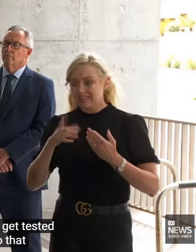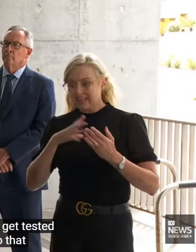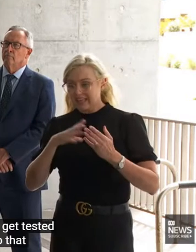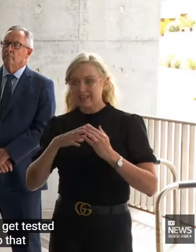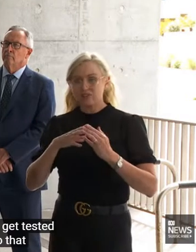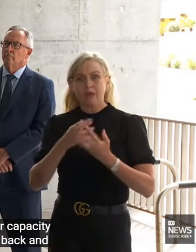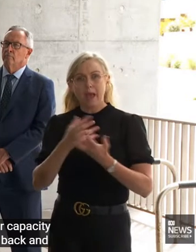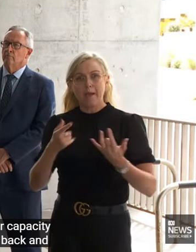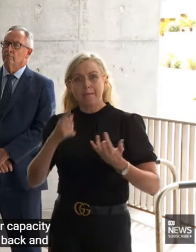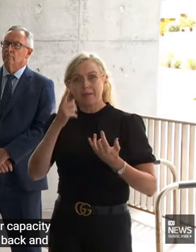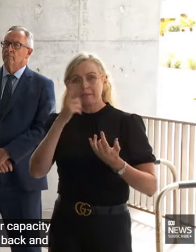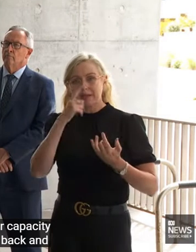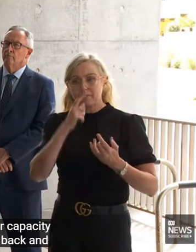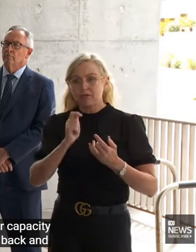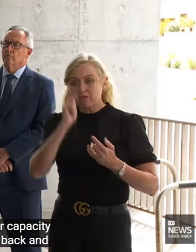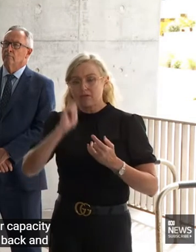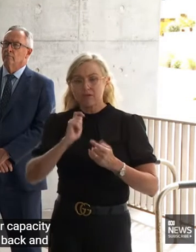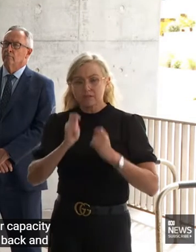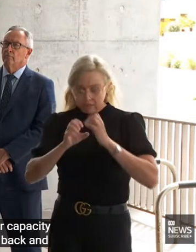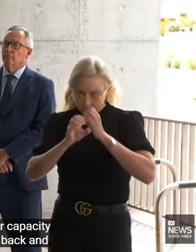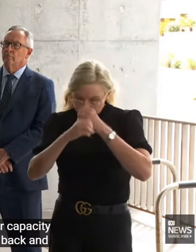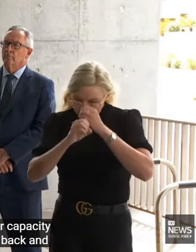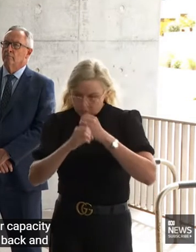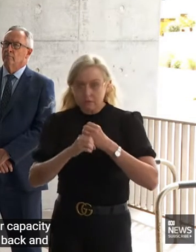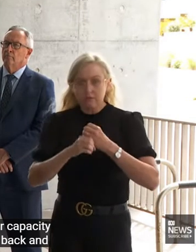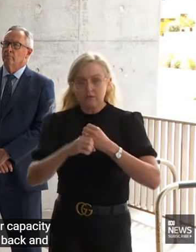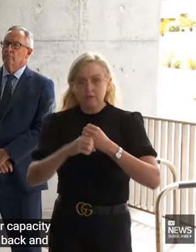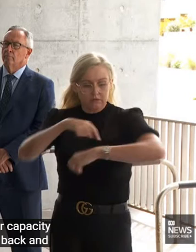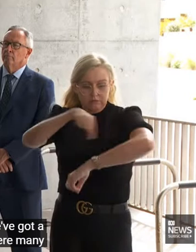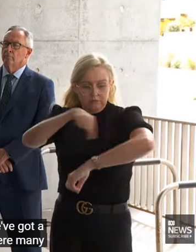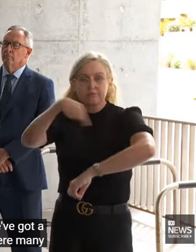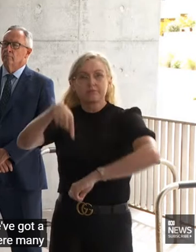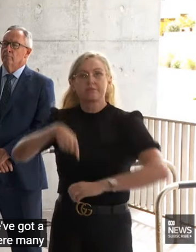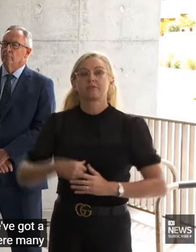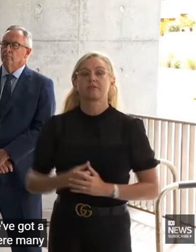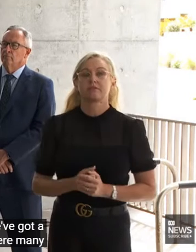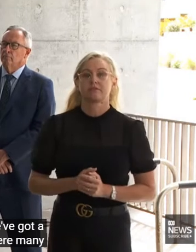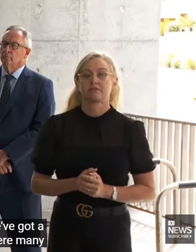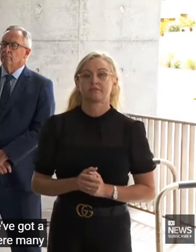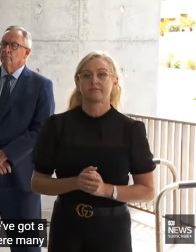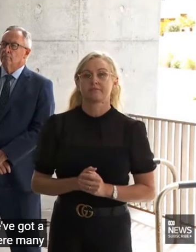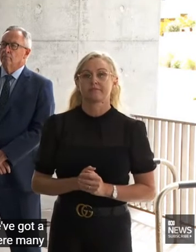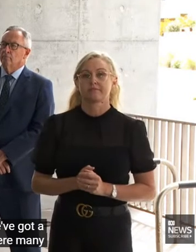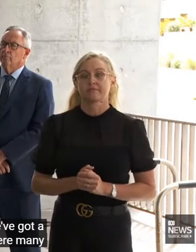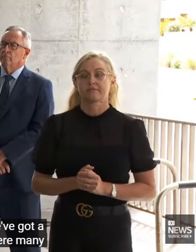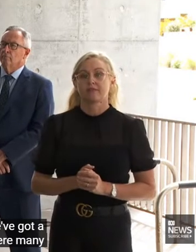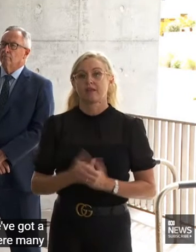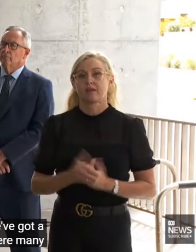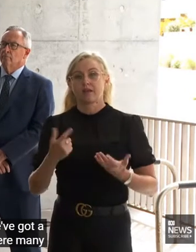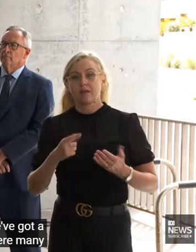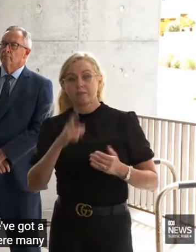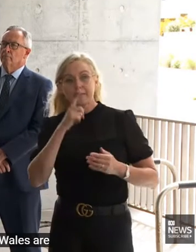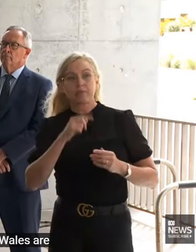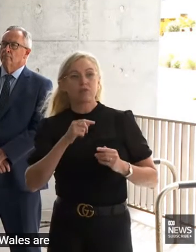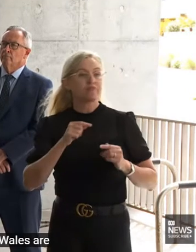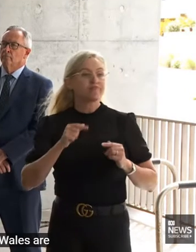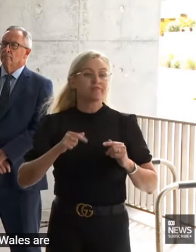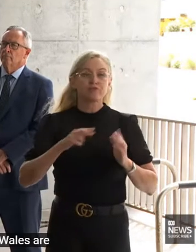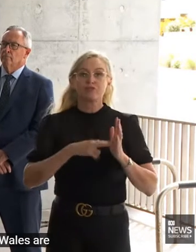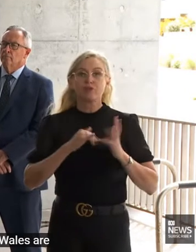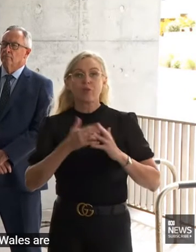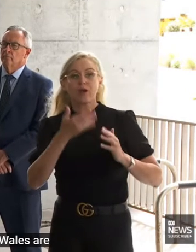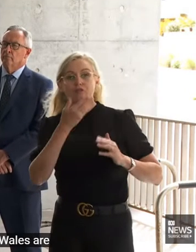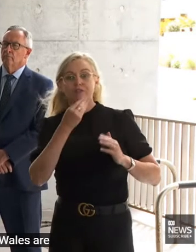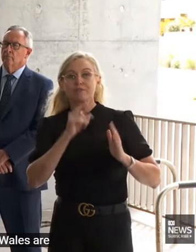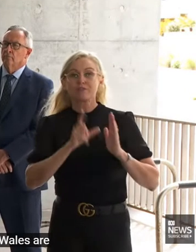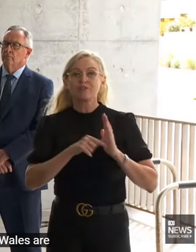that test result back. And particularly when we've got a situation where many people in New South Wales are travelling around the country for holidays to see